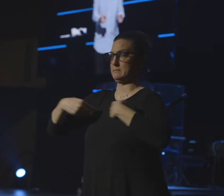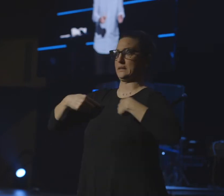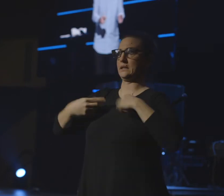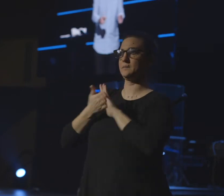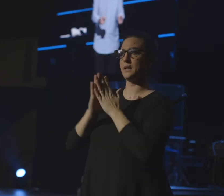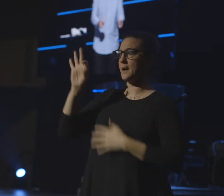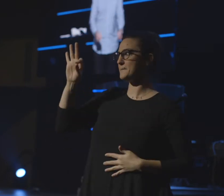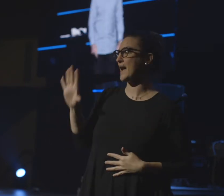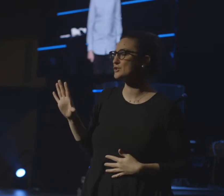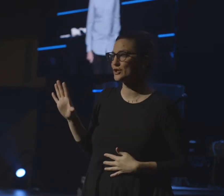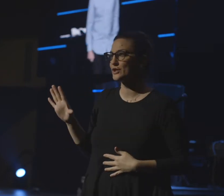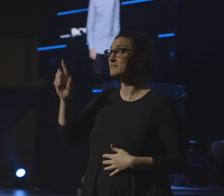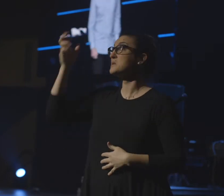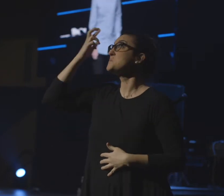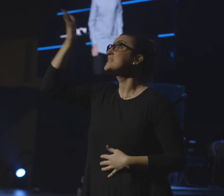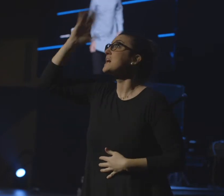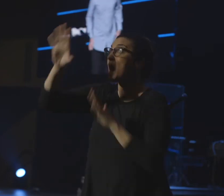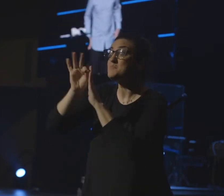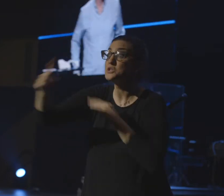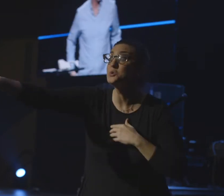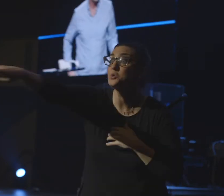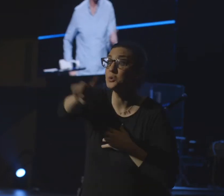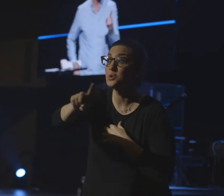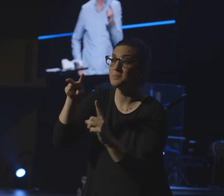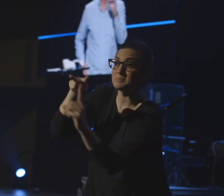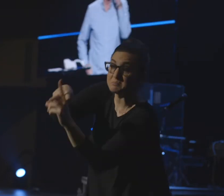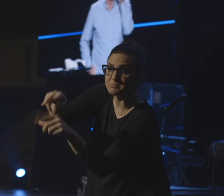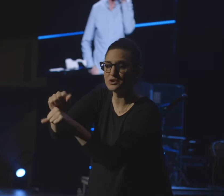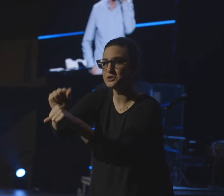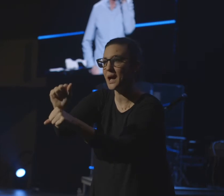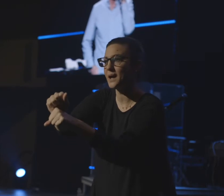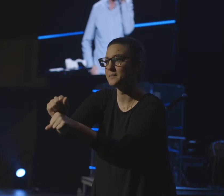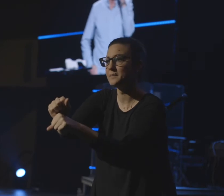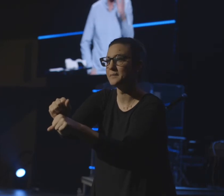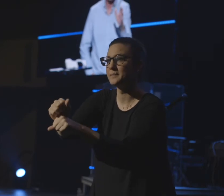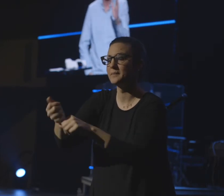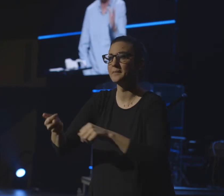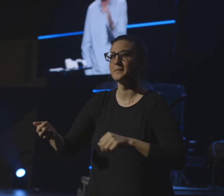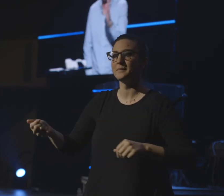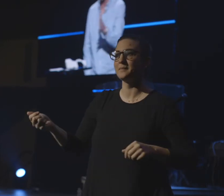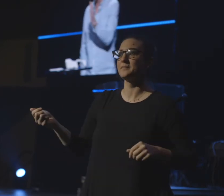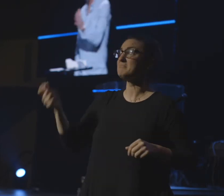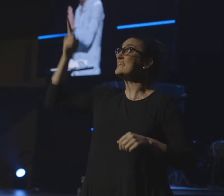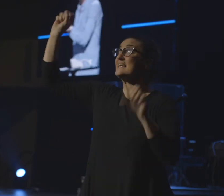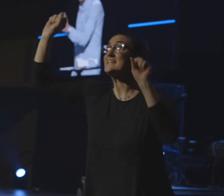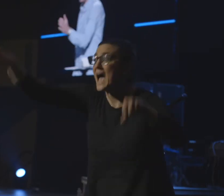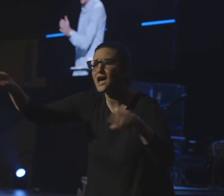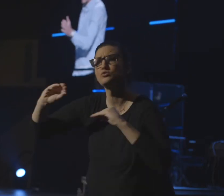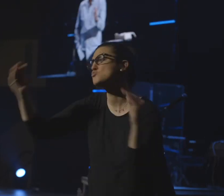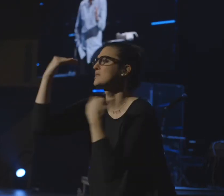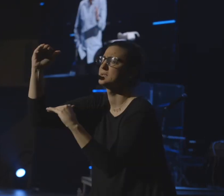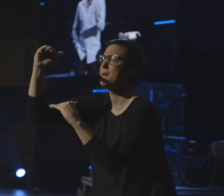honest. Okay. Think about Peter's life. For a minute. You are not who you think you are. Okay, this message is there. It's hidden in plain